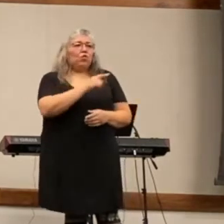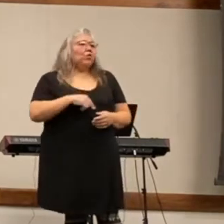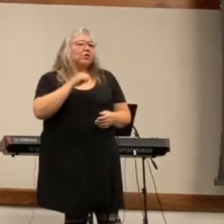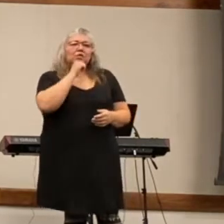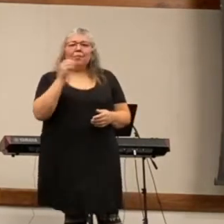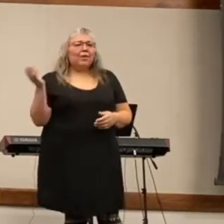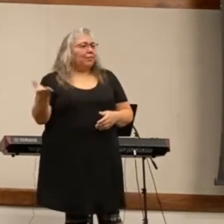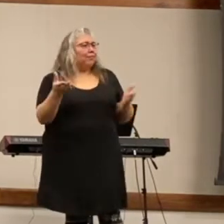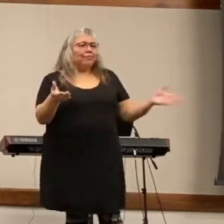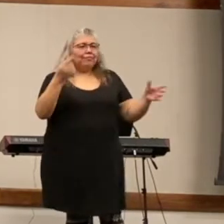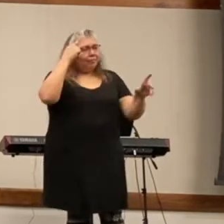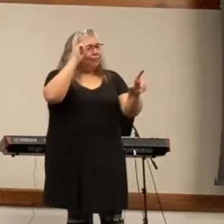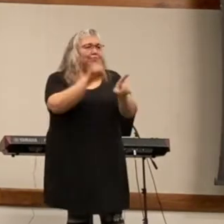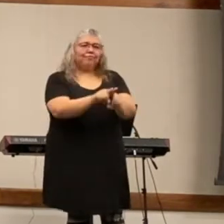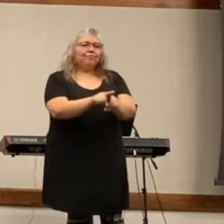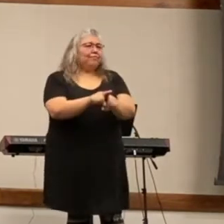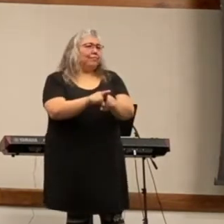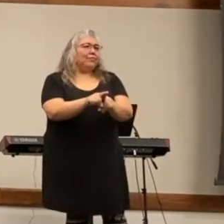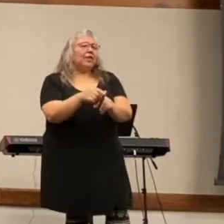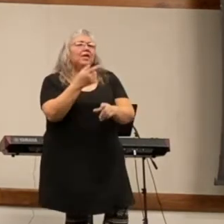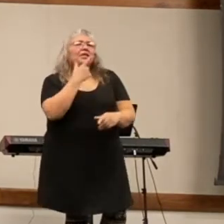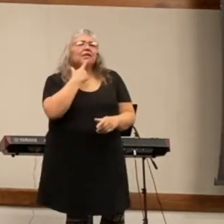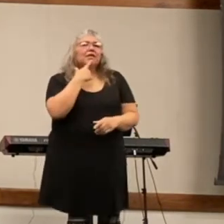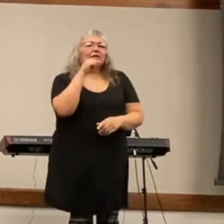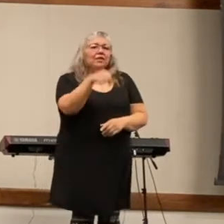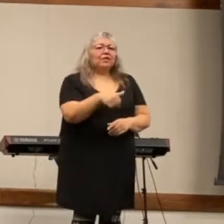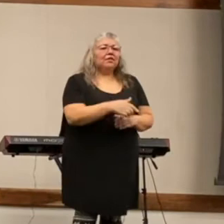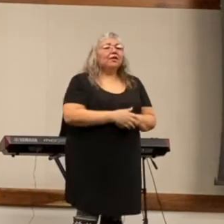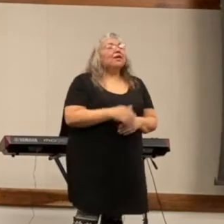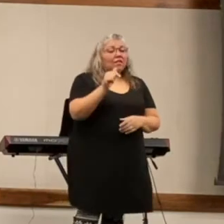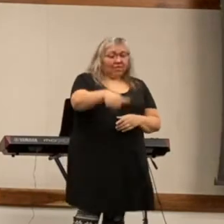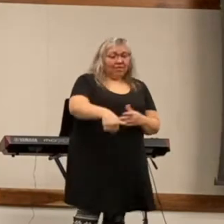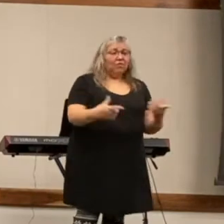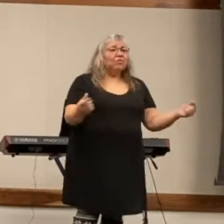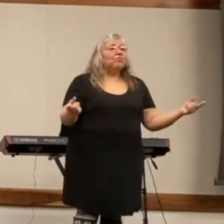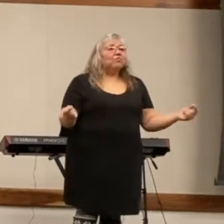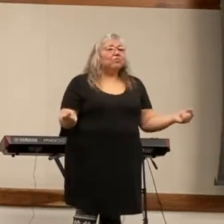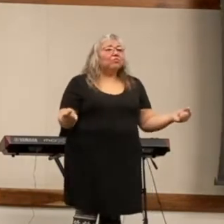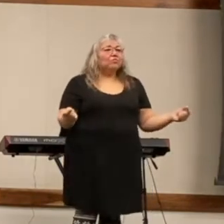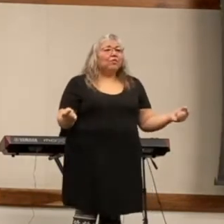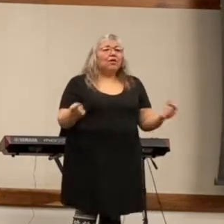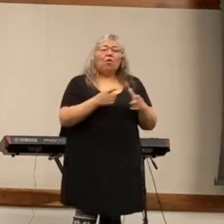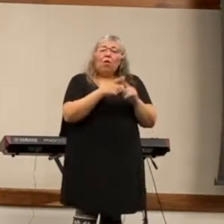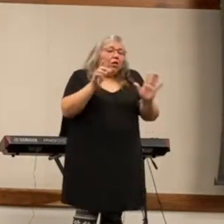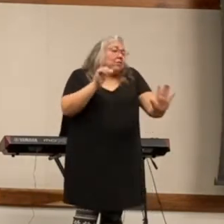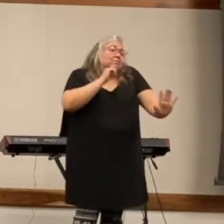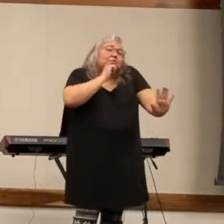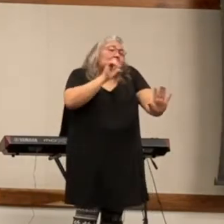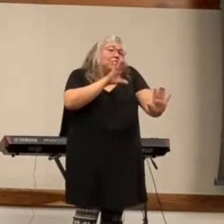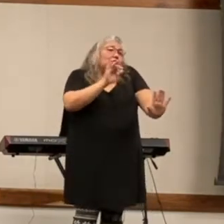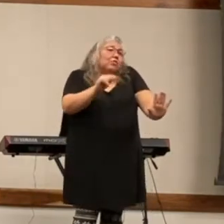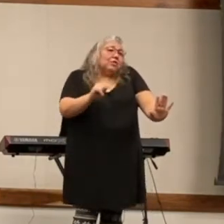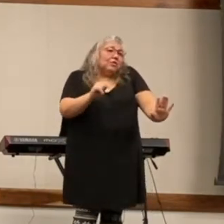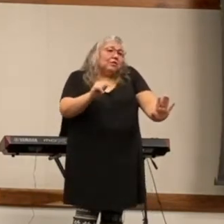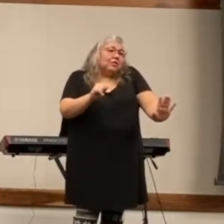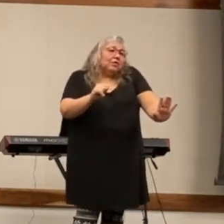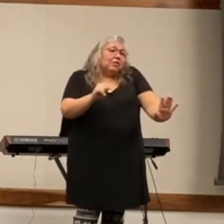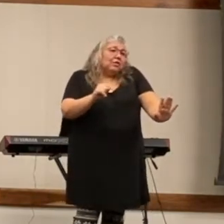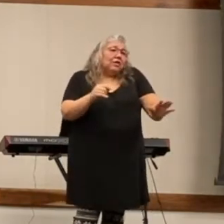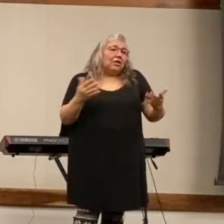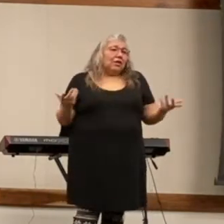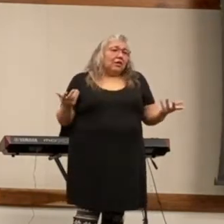make compromises. He says, this is how you're going to do it, or don't do it, and we're to follow